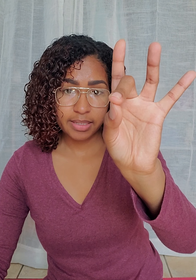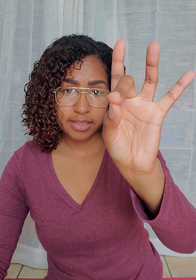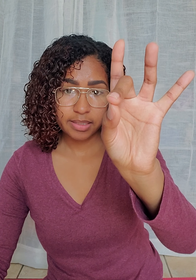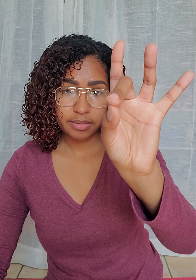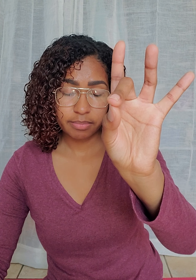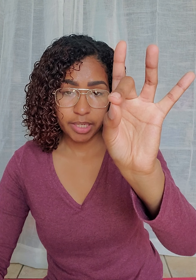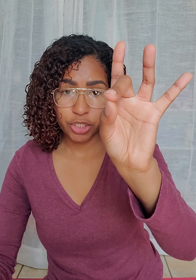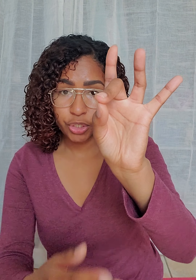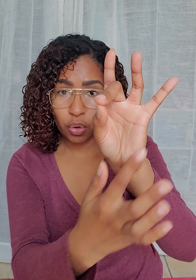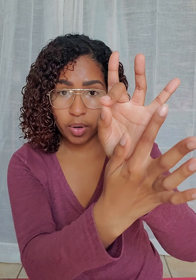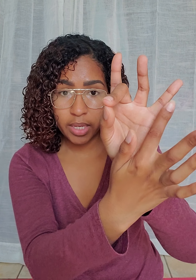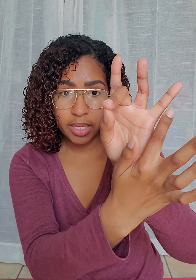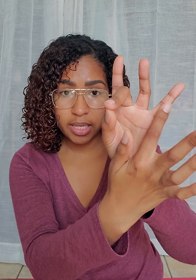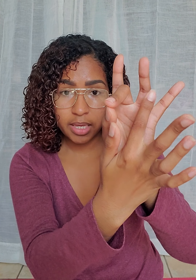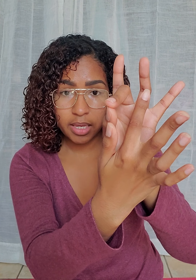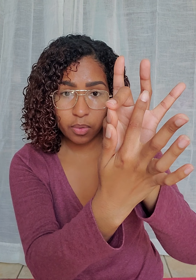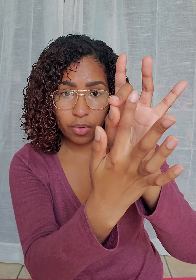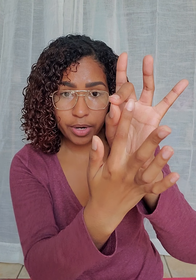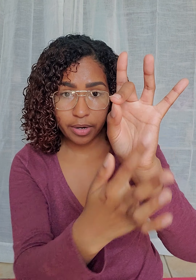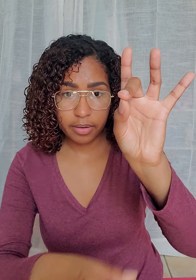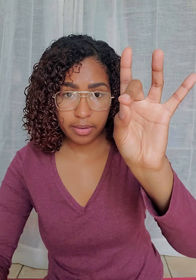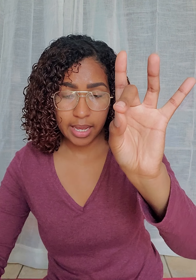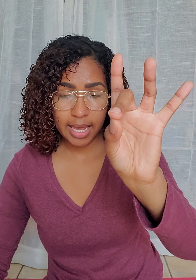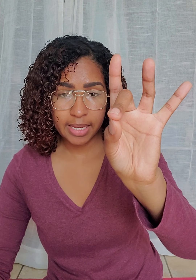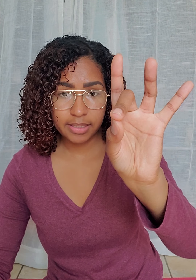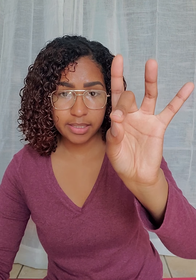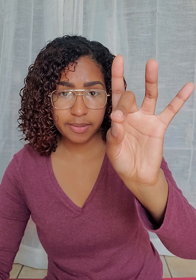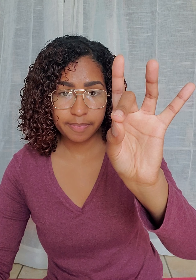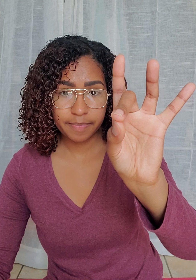8. Make sure you're going in order. 8,